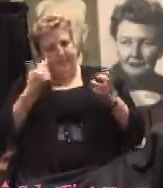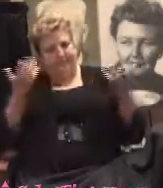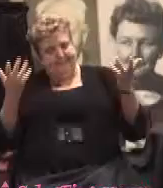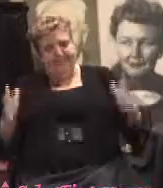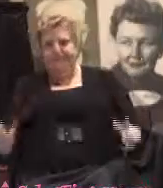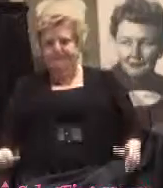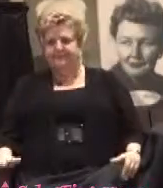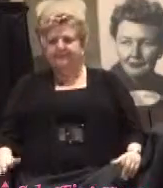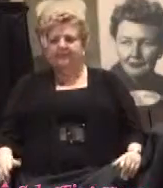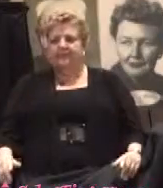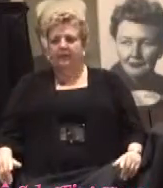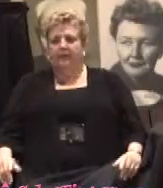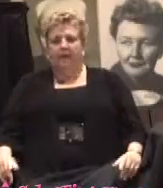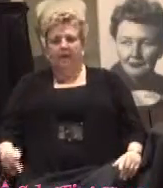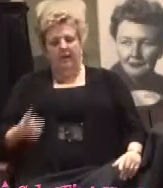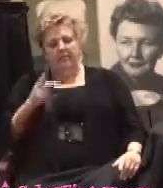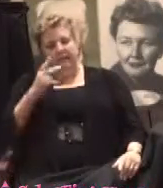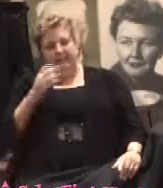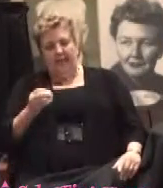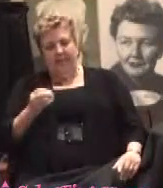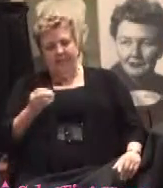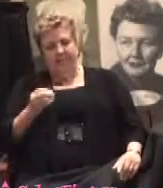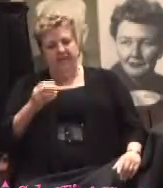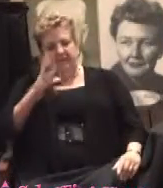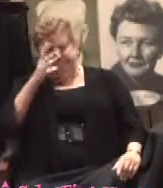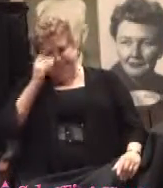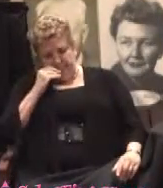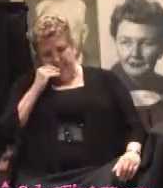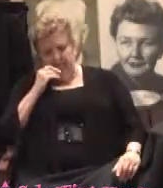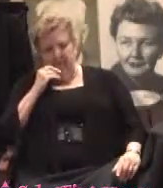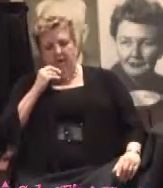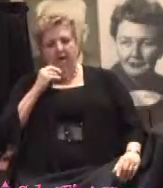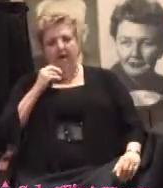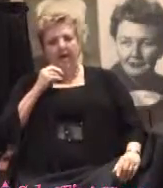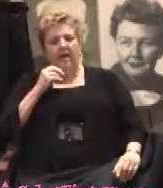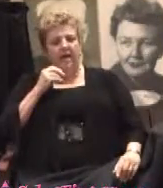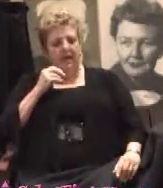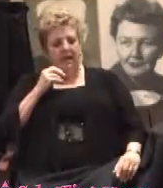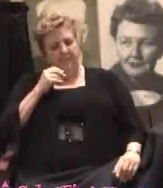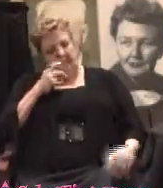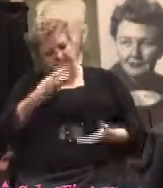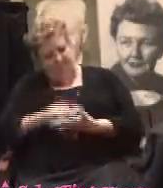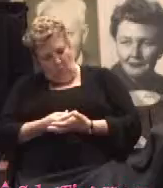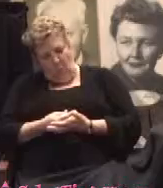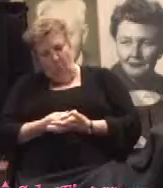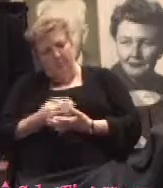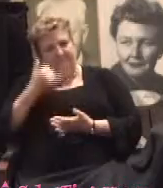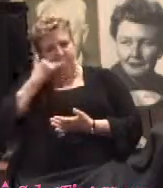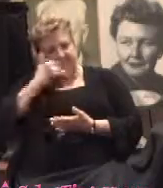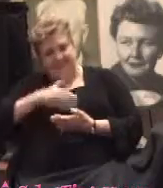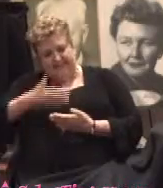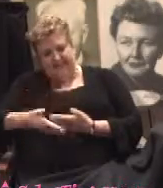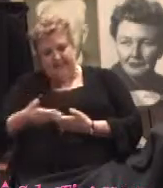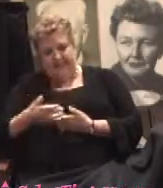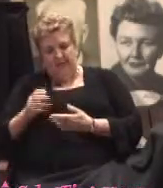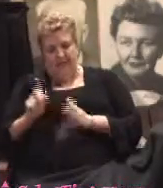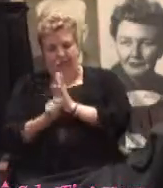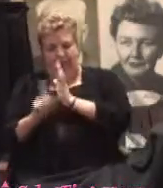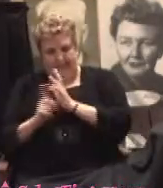And I passed out, and I fell asleep on the floor. And right next to the phone rang, scared the hell out of me. I jumped up, looked at the phone, I answered it, which was,